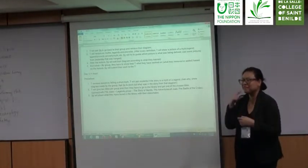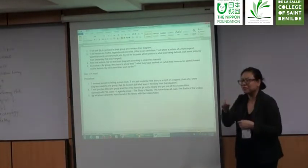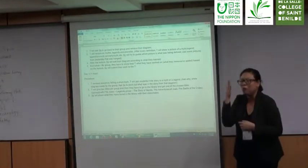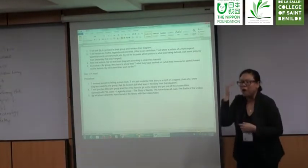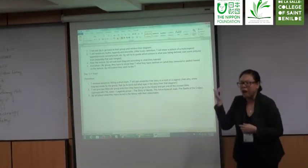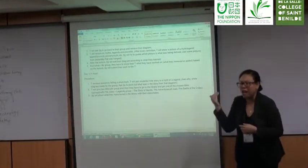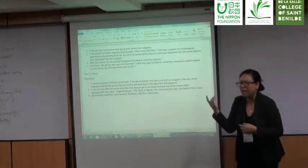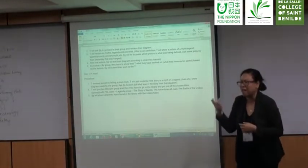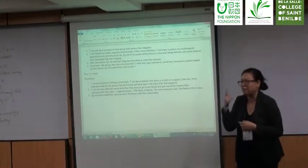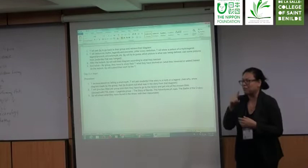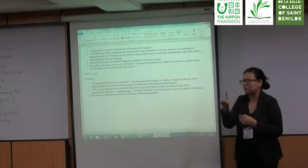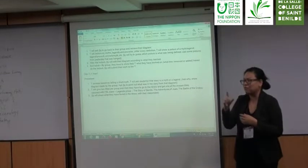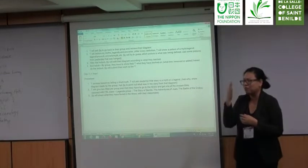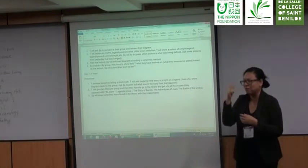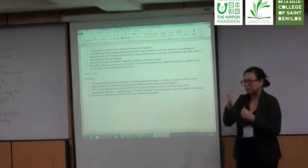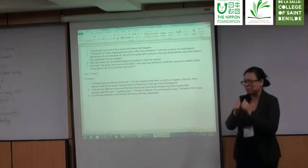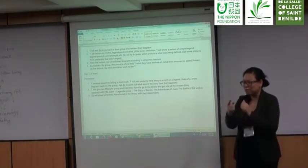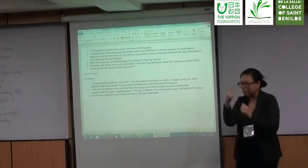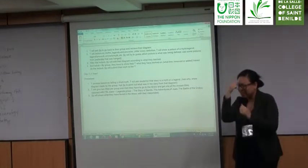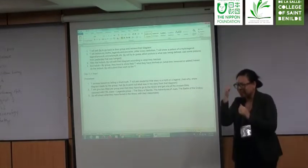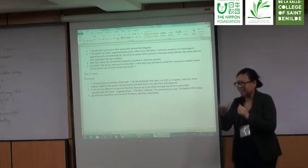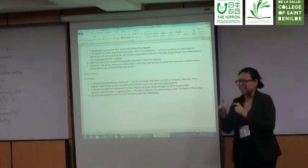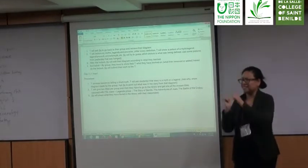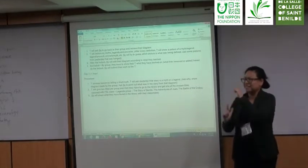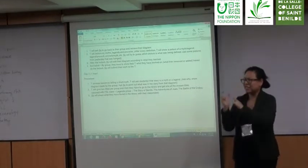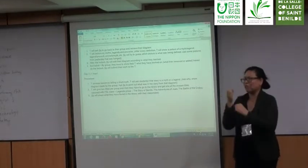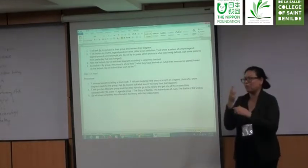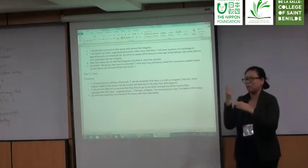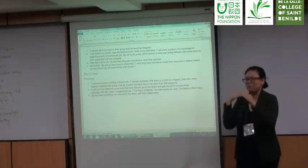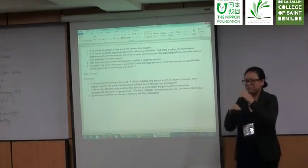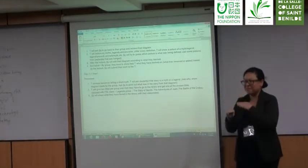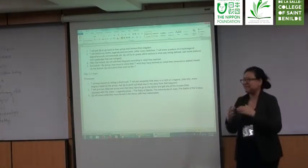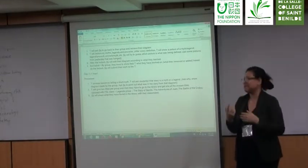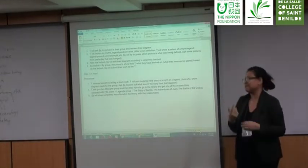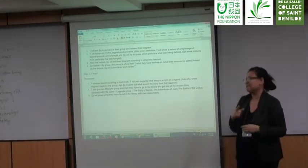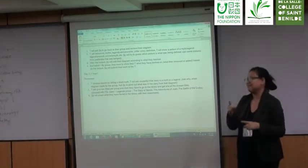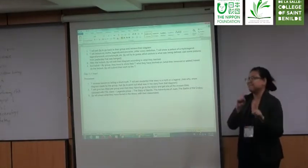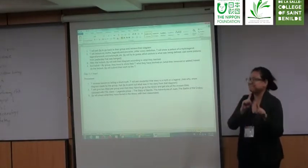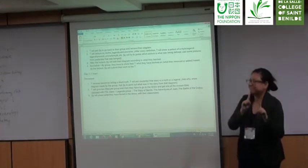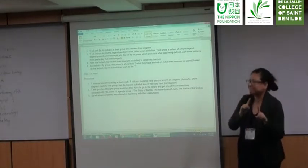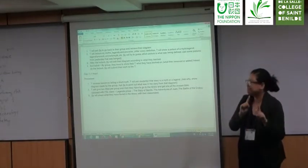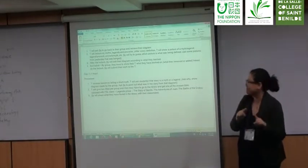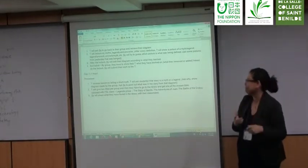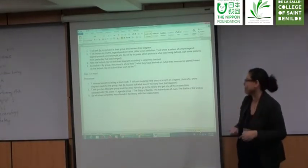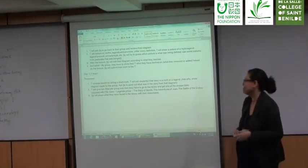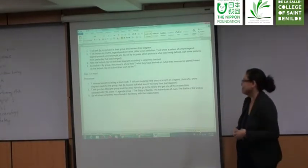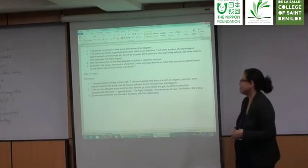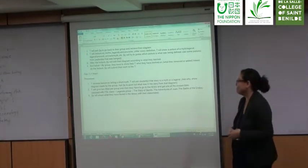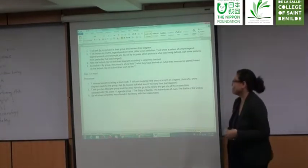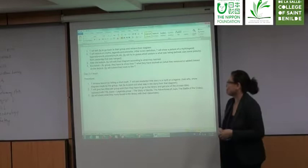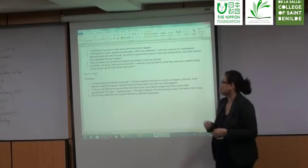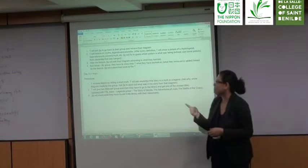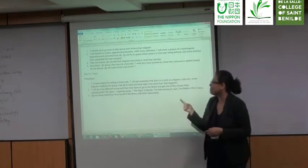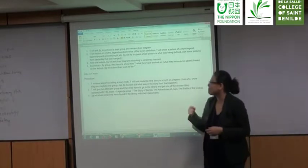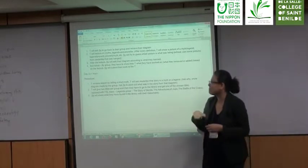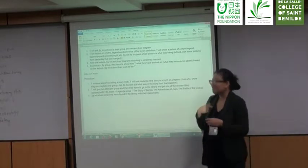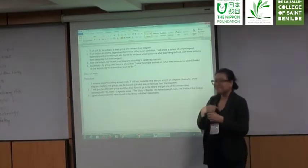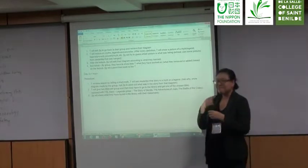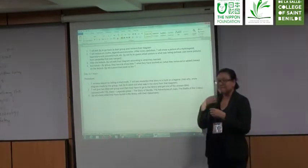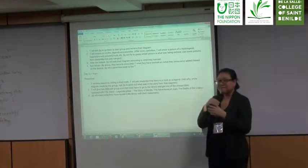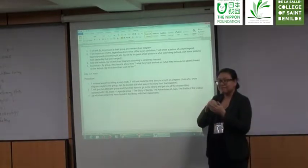that you are proper, and then answer why they think why it's proper, what